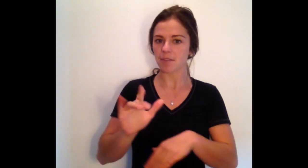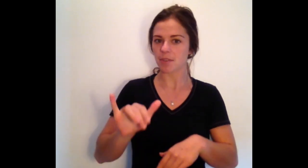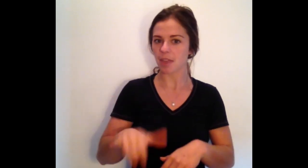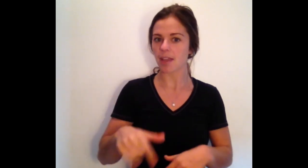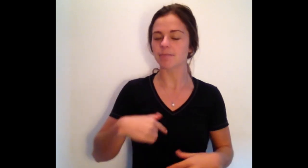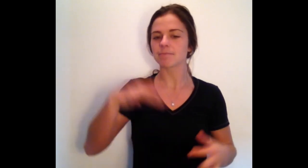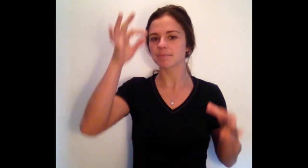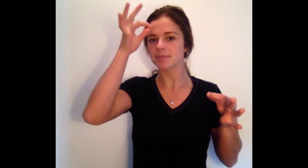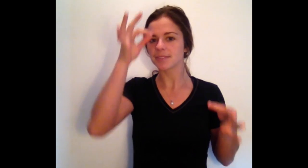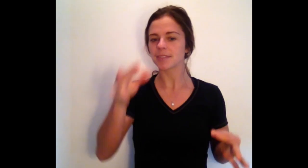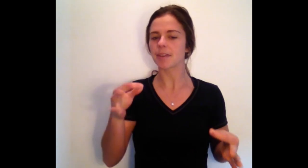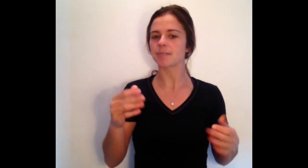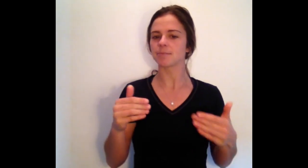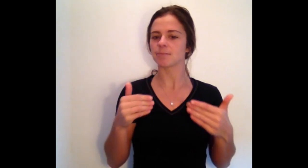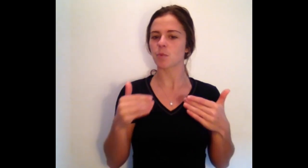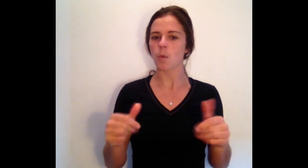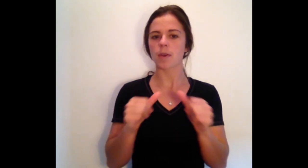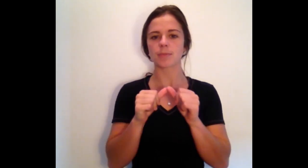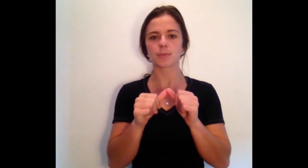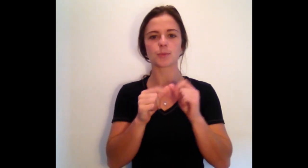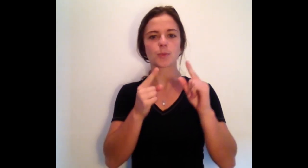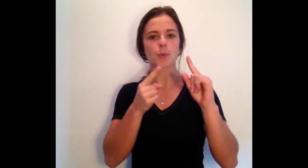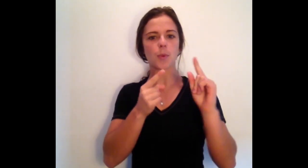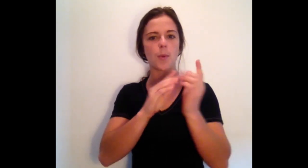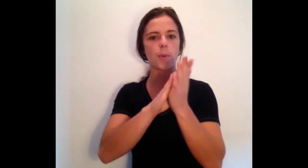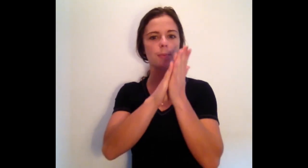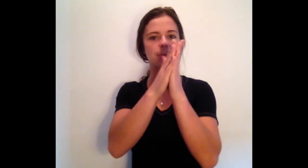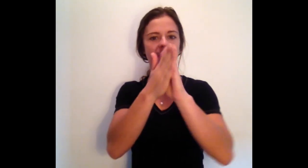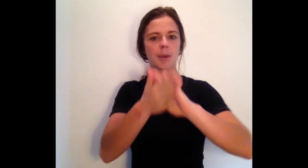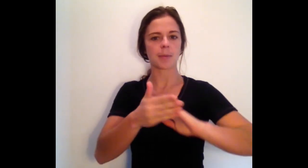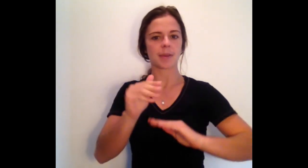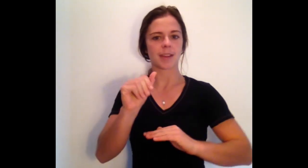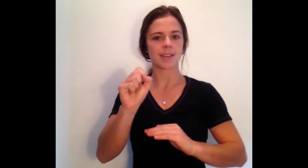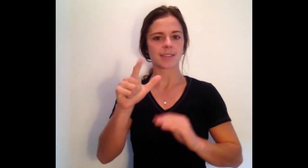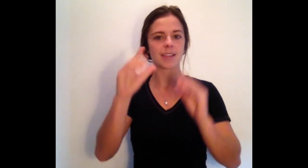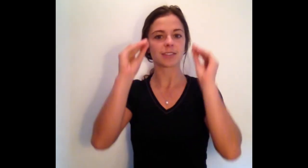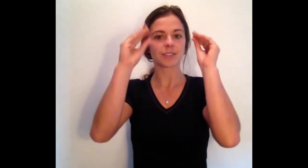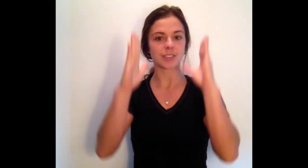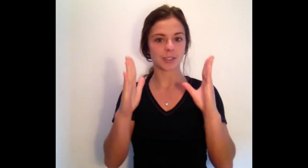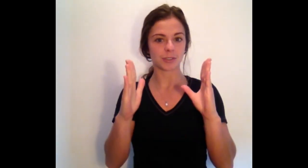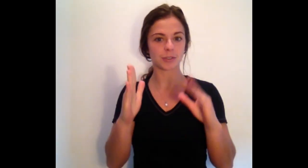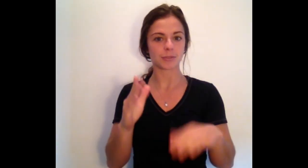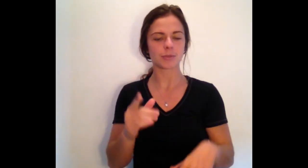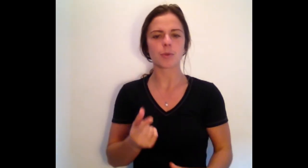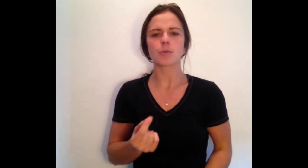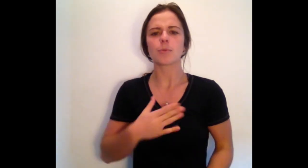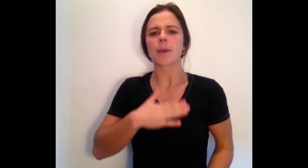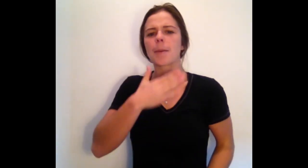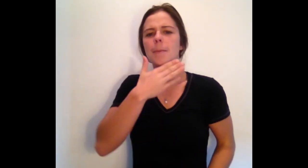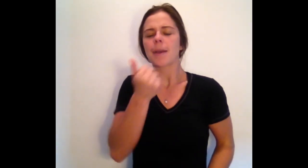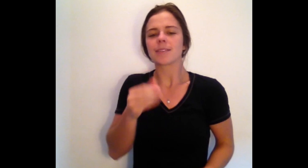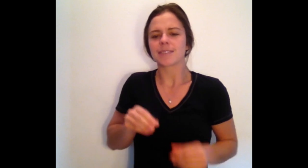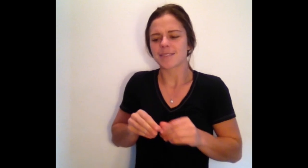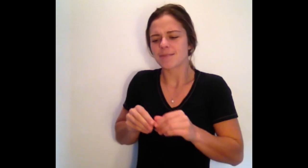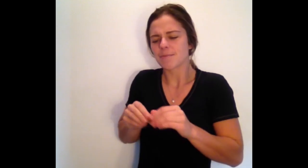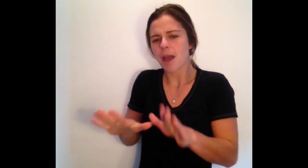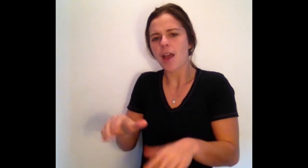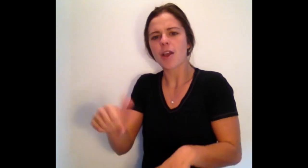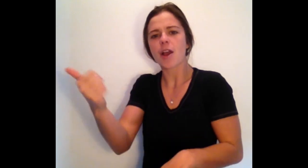After that, I decided to go ahead and pursue a goal to become an ASL teacher and do my best to inspire other